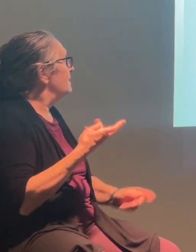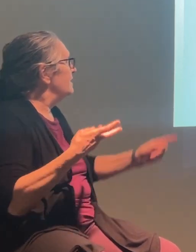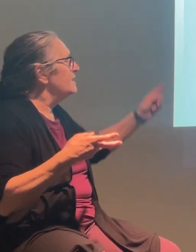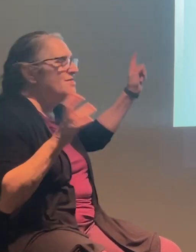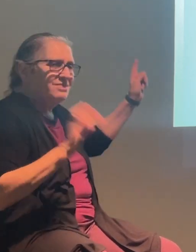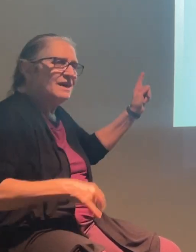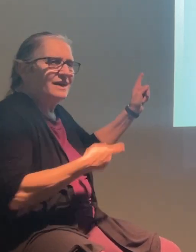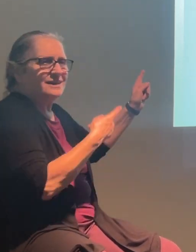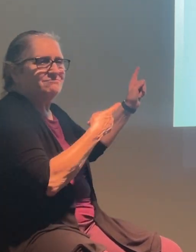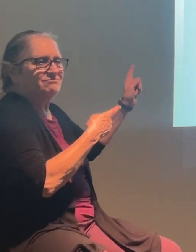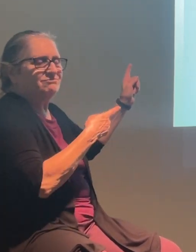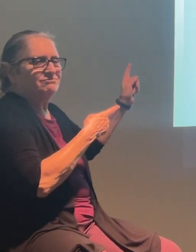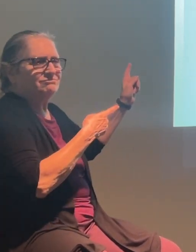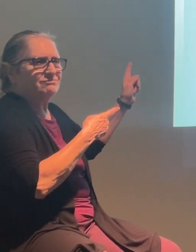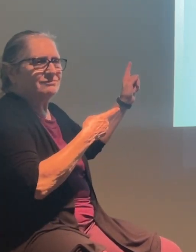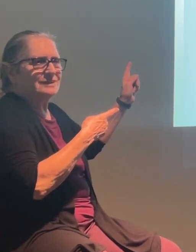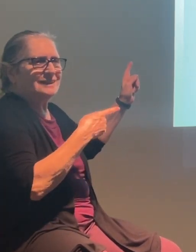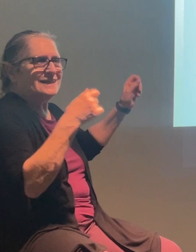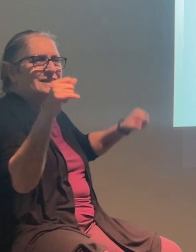fashion photography.